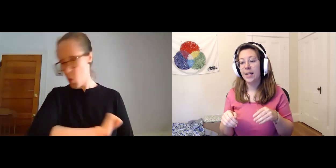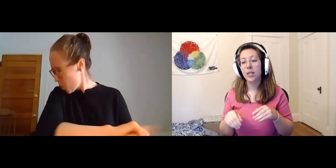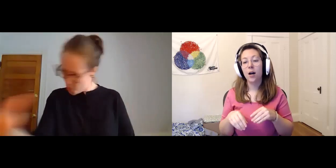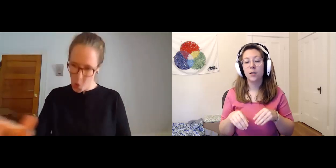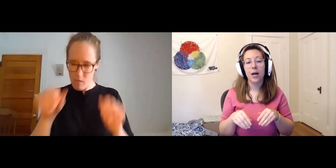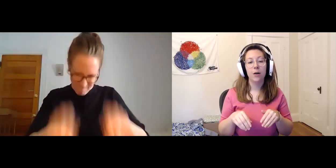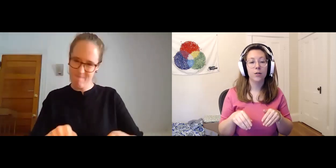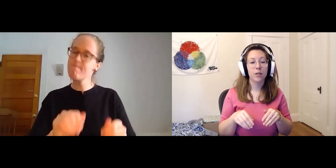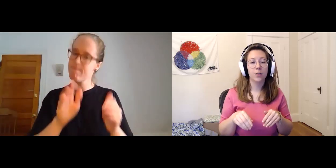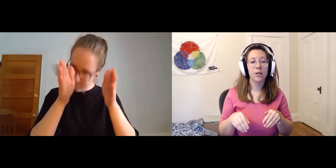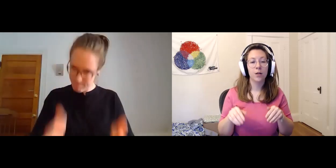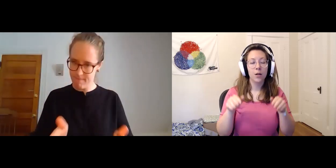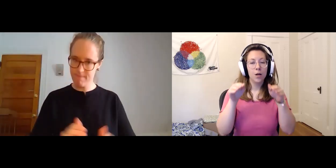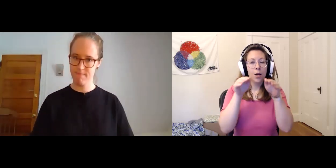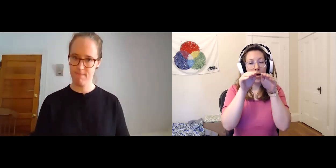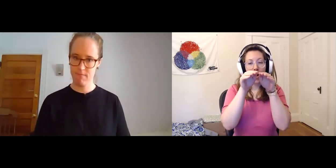We then talked about